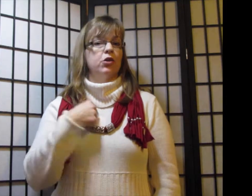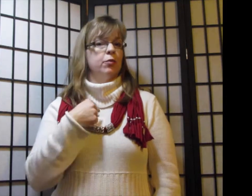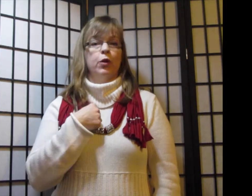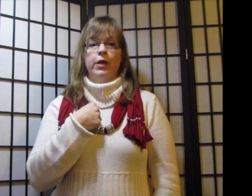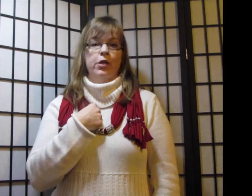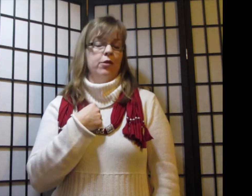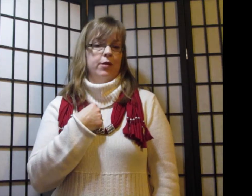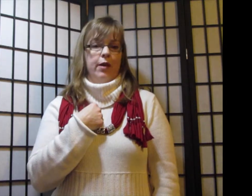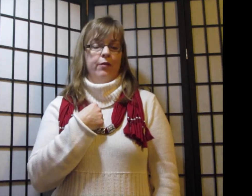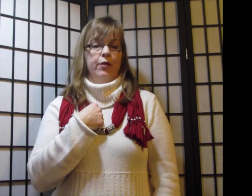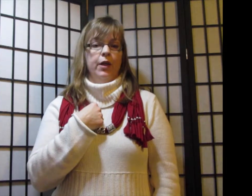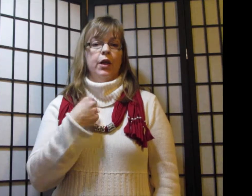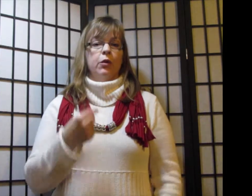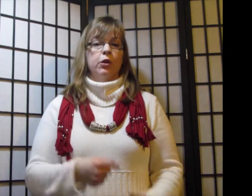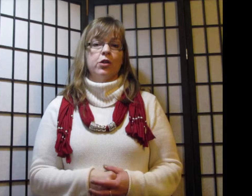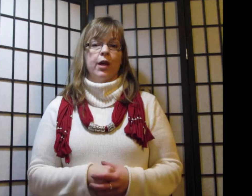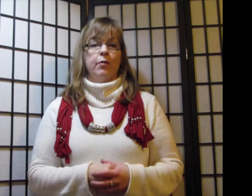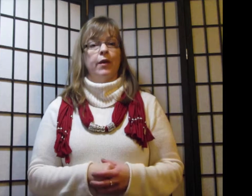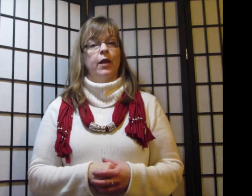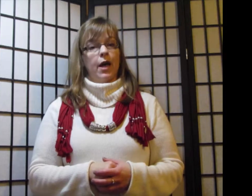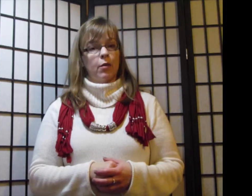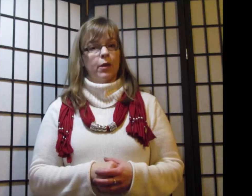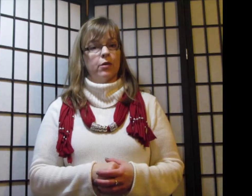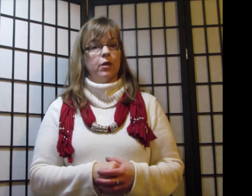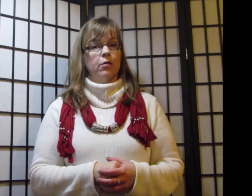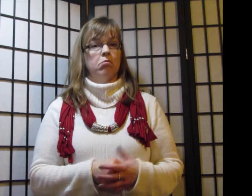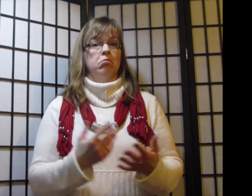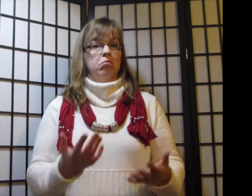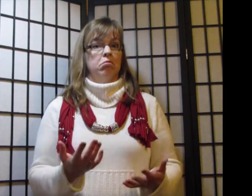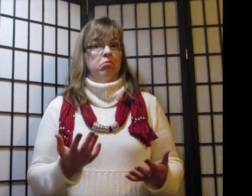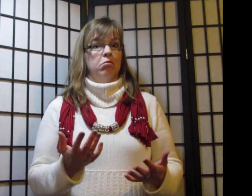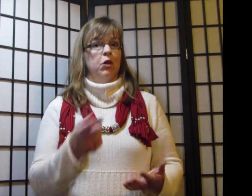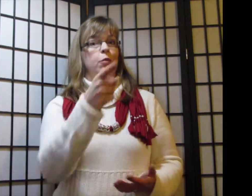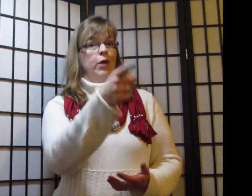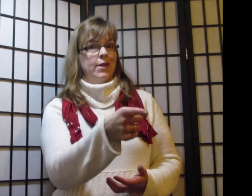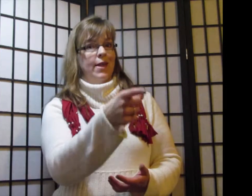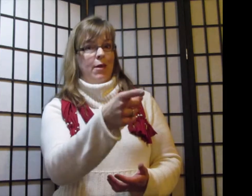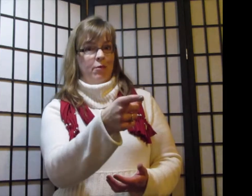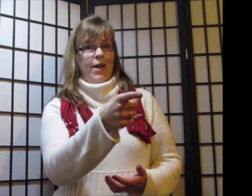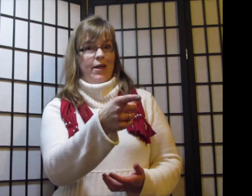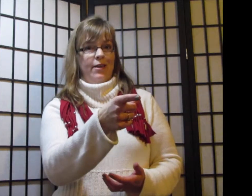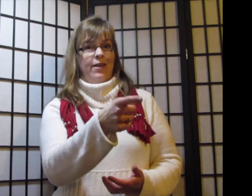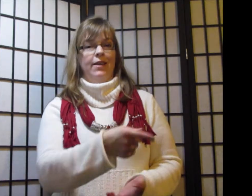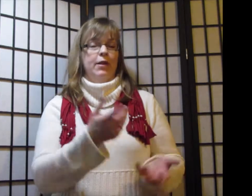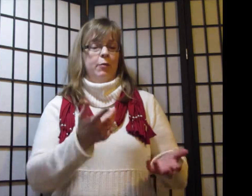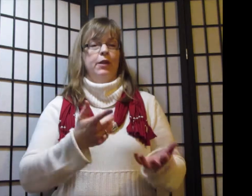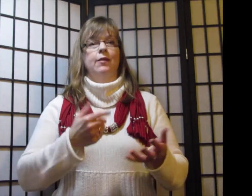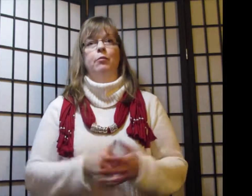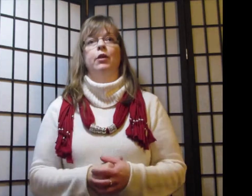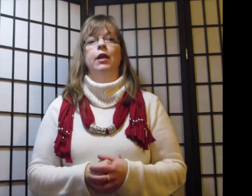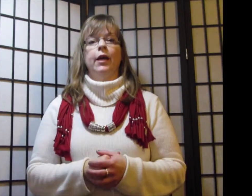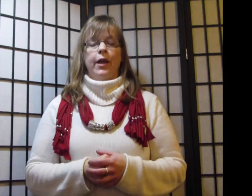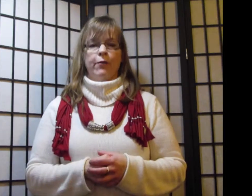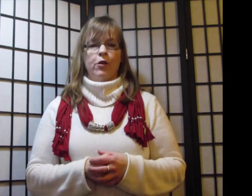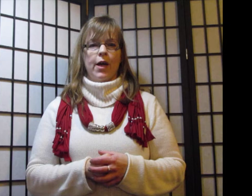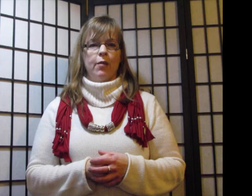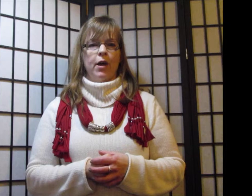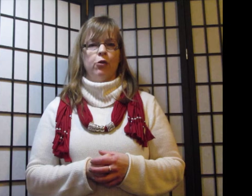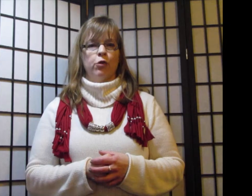just point to yourself. When you're talking about the other person, you point to them, right? That's pretty simple. If you're talking about a group